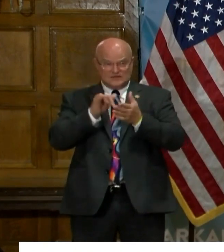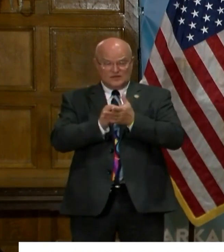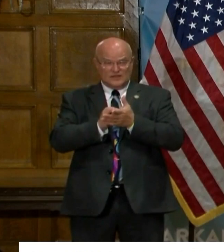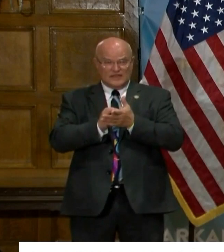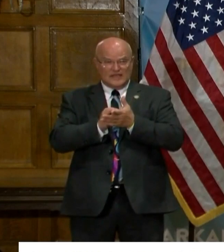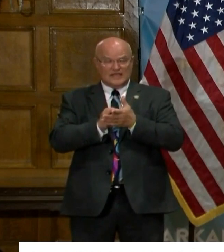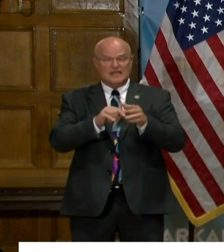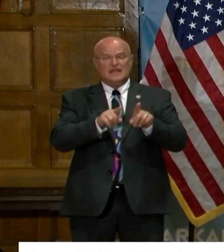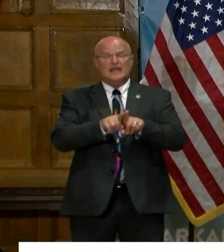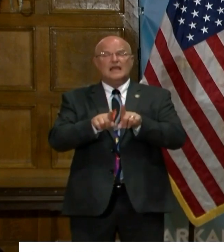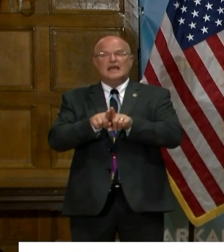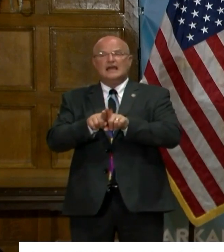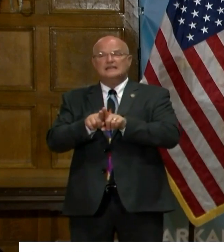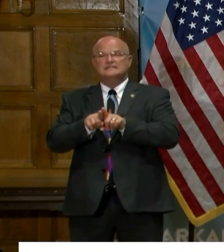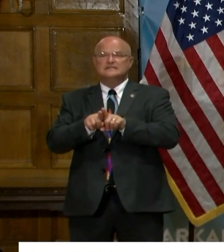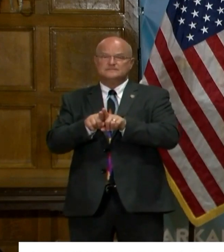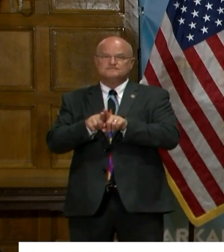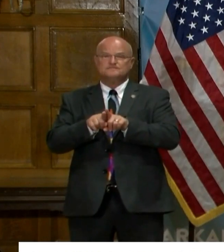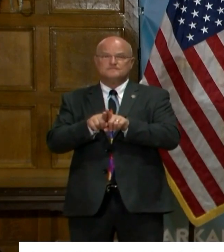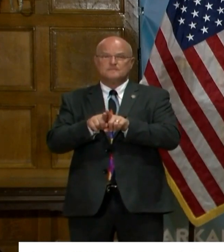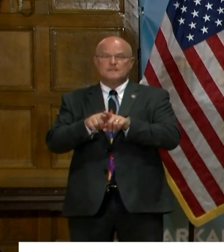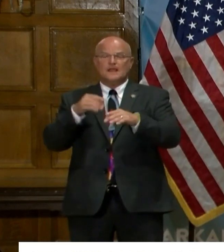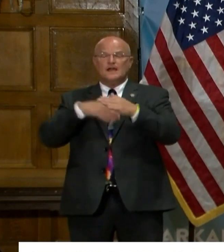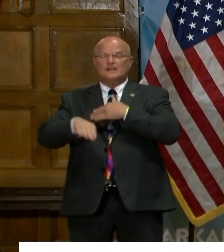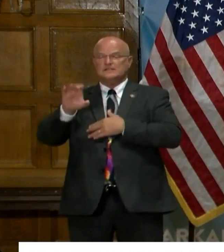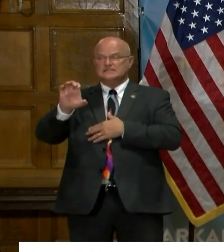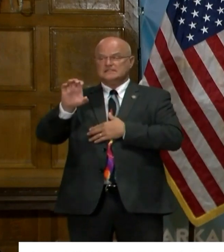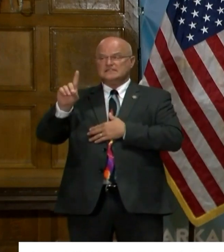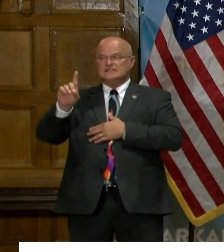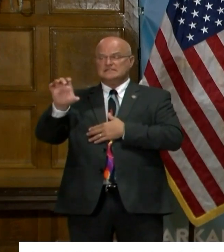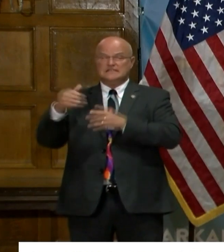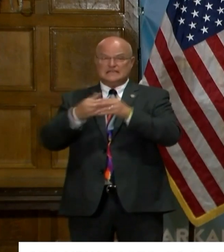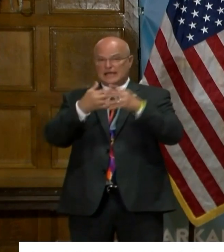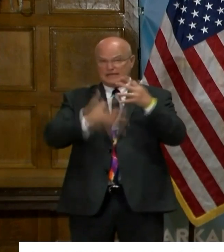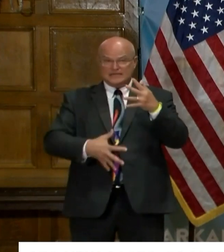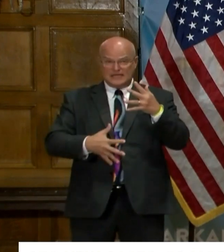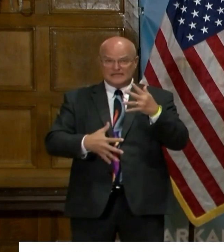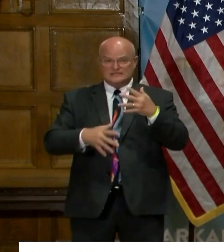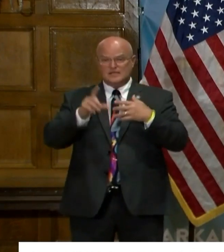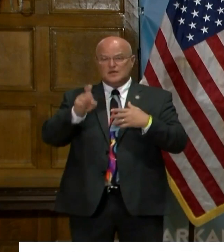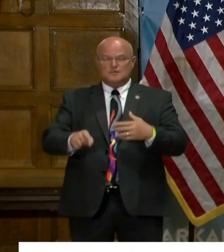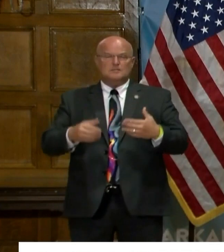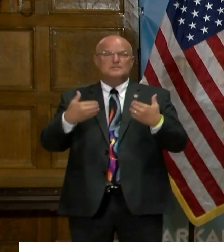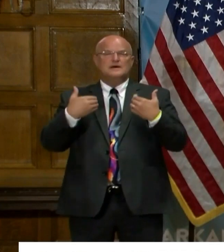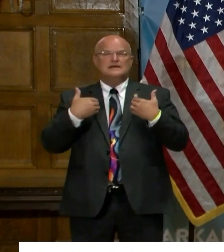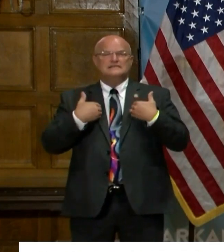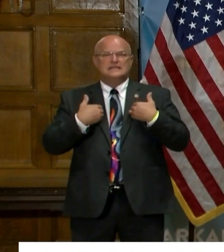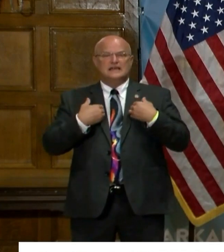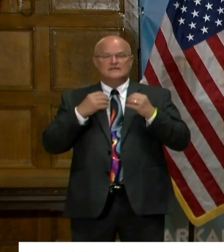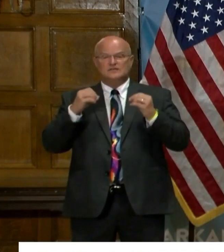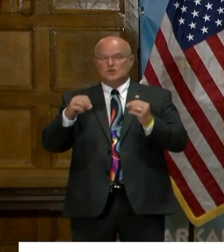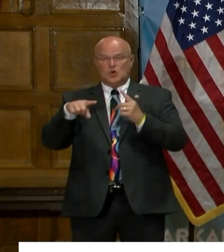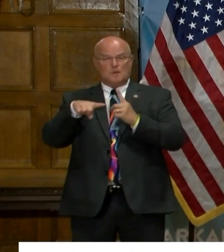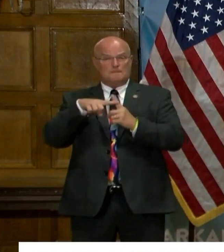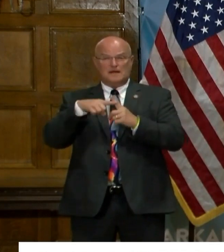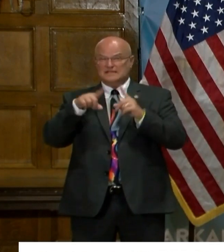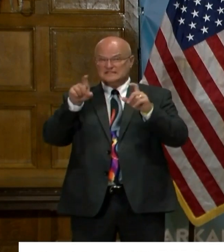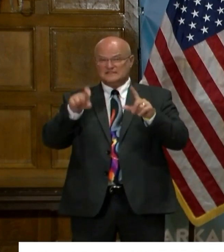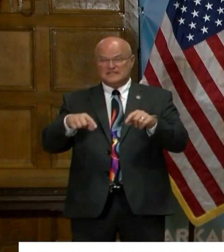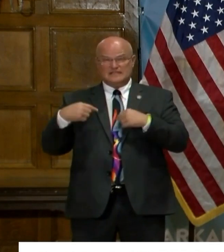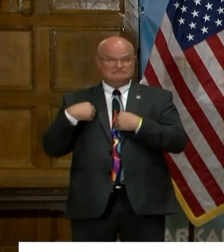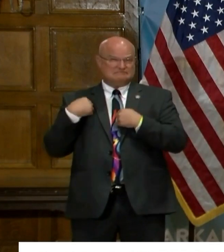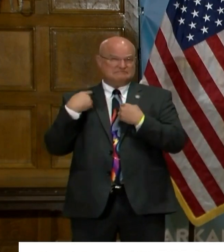that as, of course, under the CDC guidelines, you have to have no positive